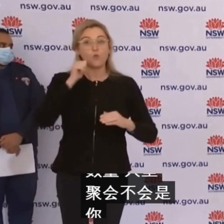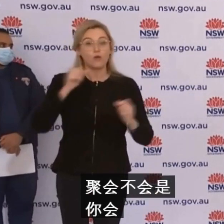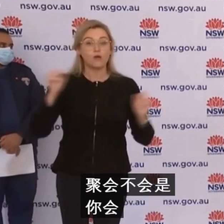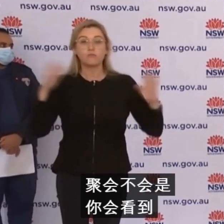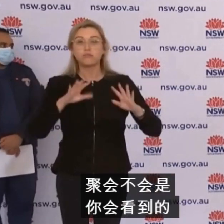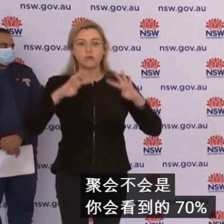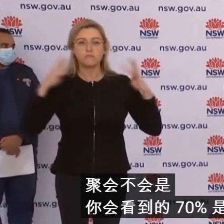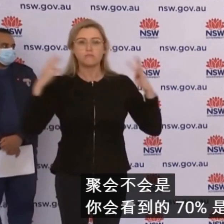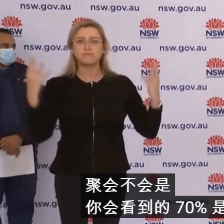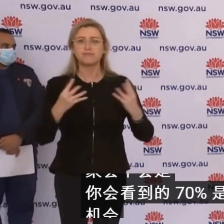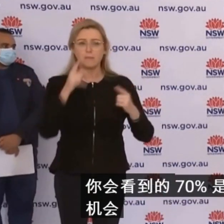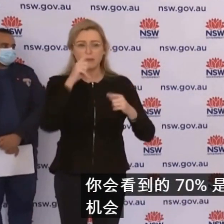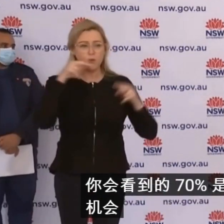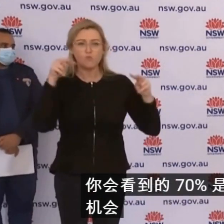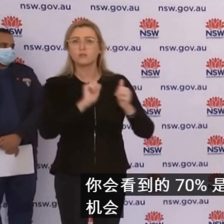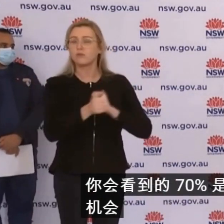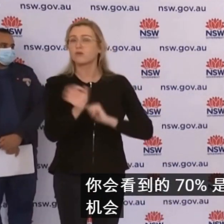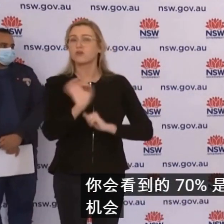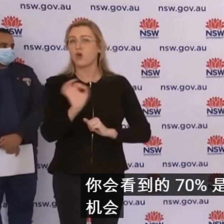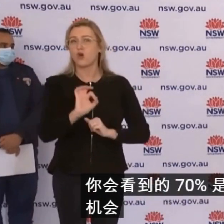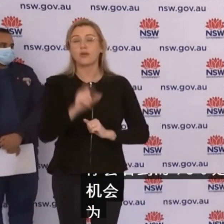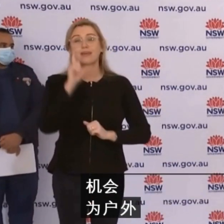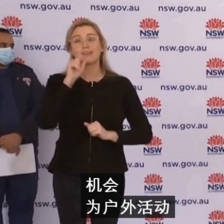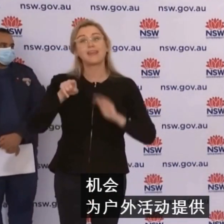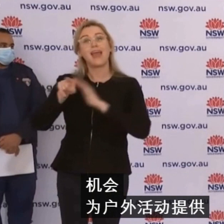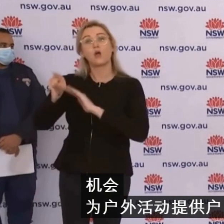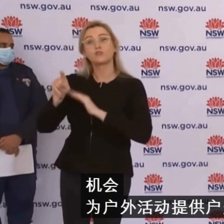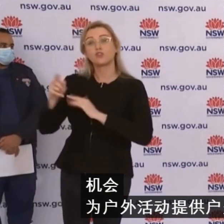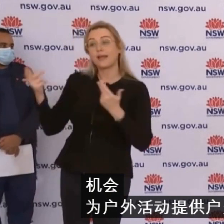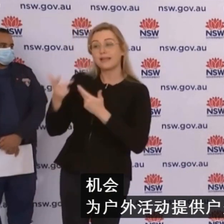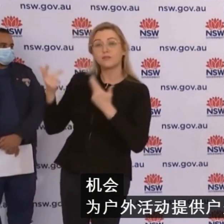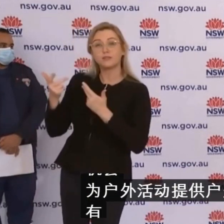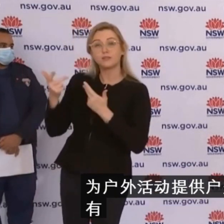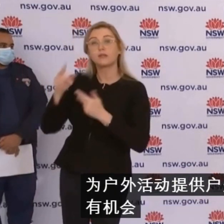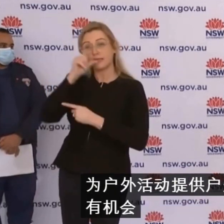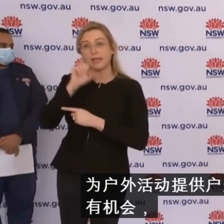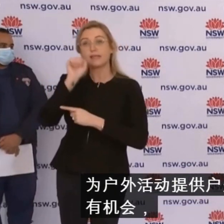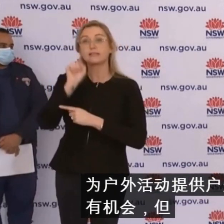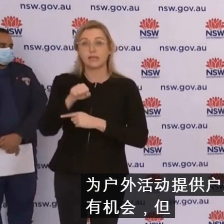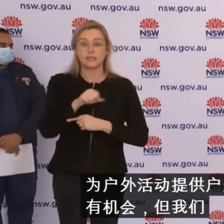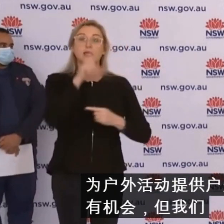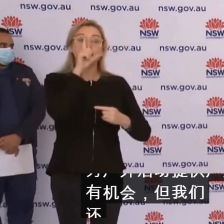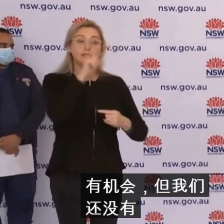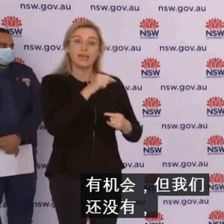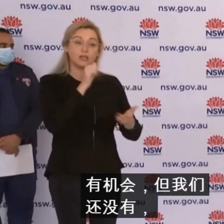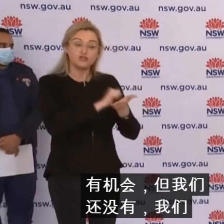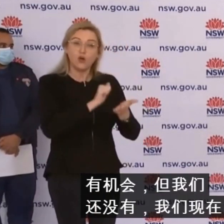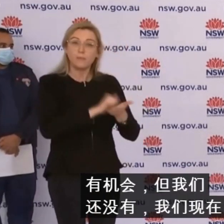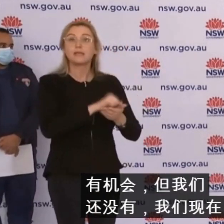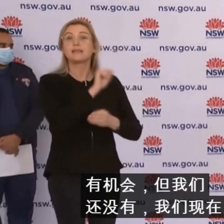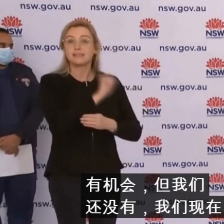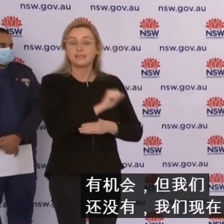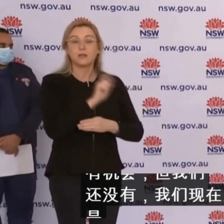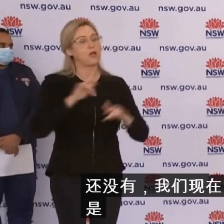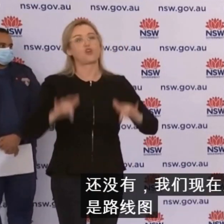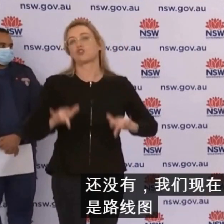something that you'll see at 70%. Is there an opportunity for alfresco dining, for retail, for outdoor events? Of course there's an opportunity, but we're not there yet. What we're